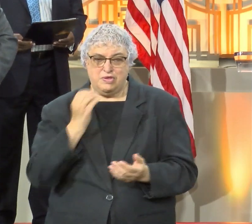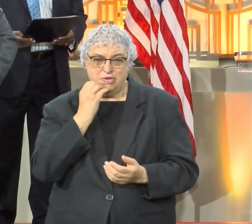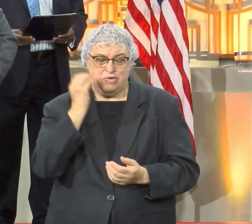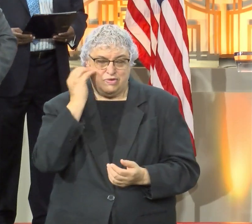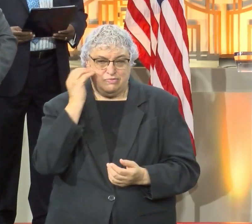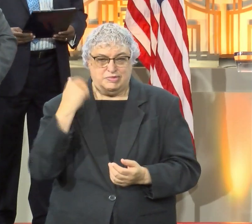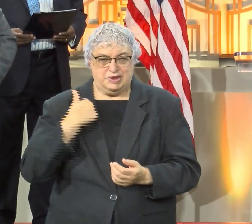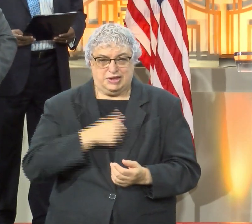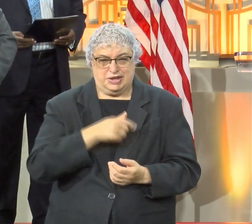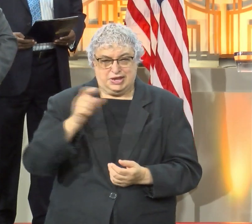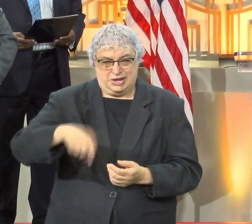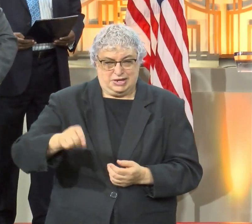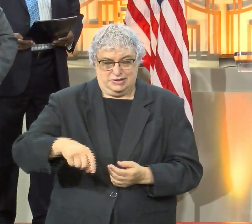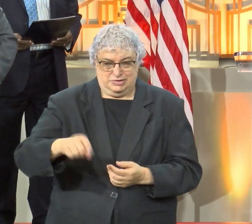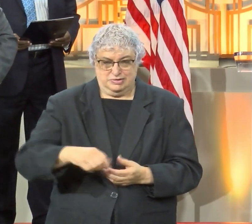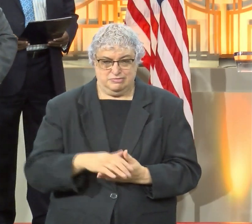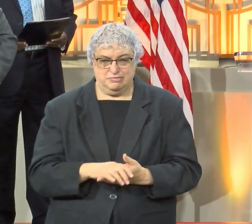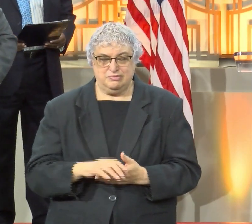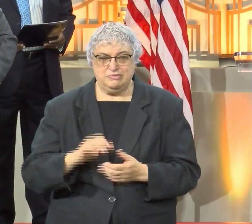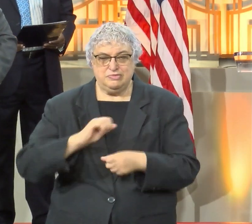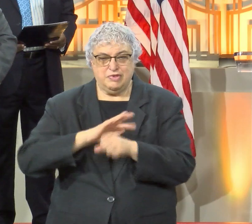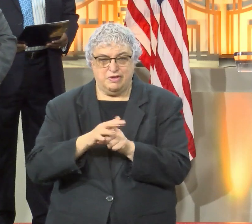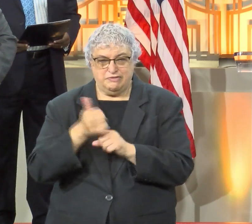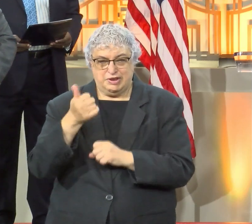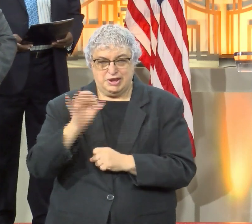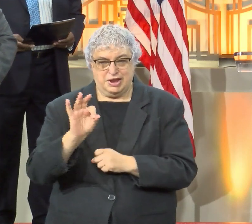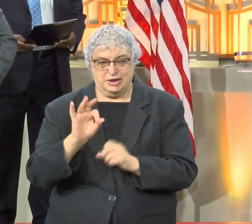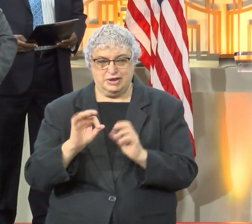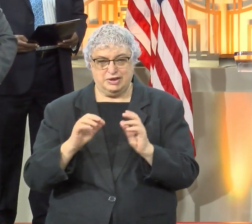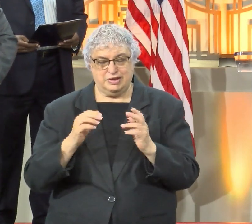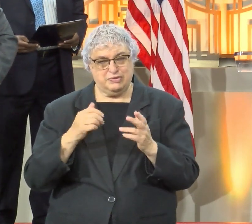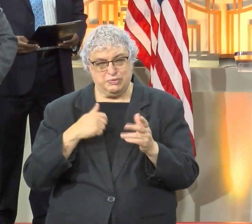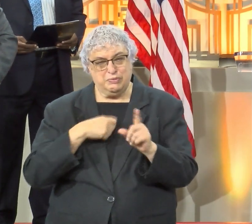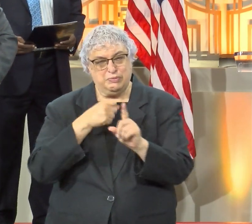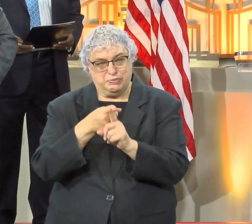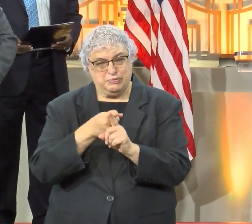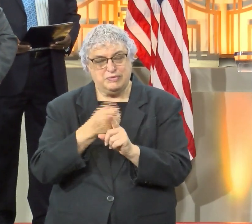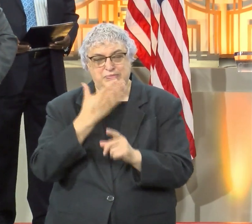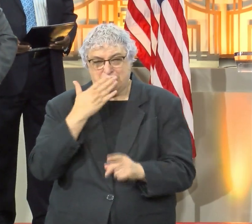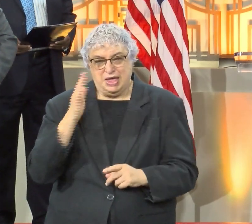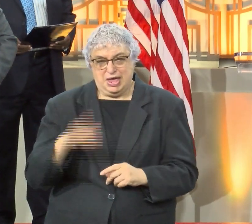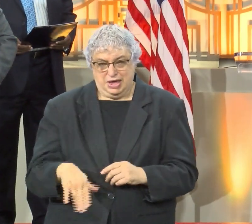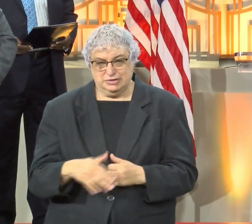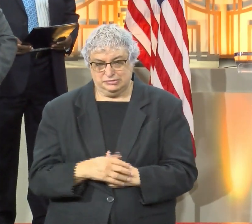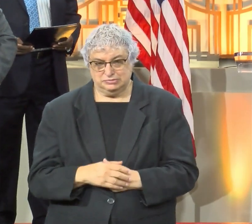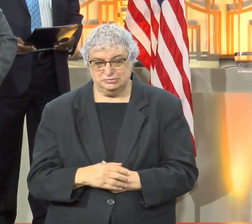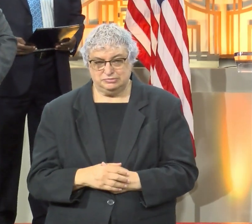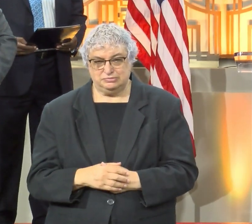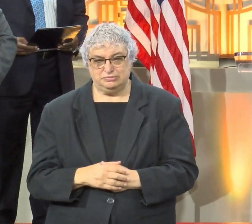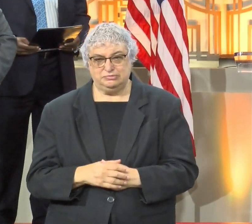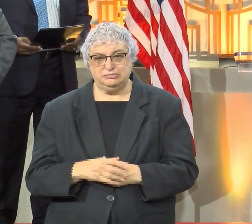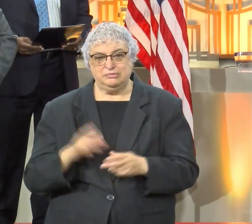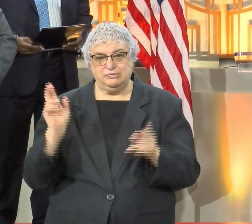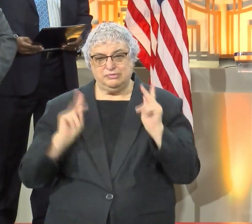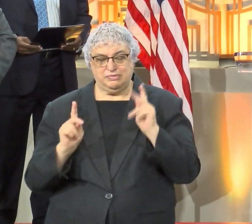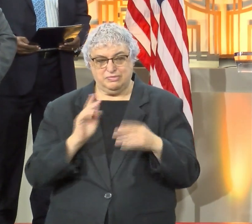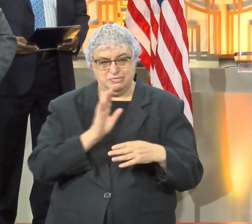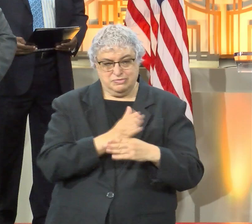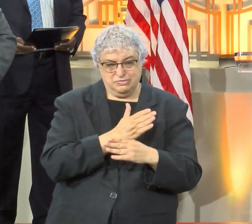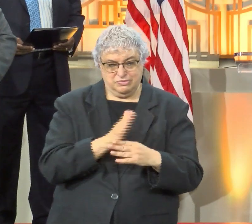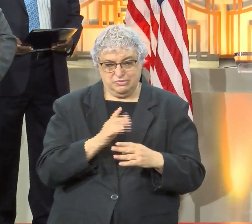now more than ever, given that COVID-19 has negatively impacted Houstonians, especially where the victim's